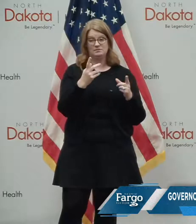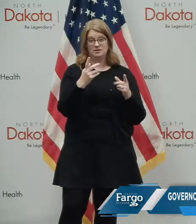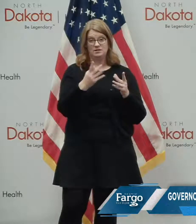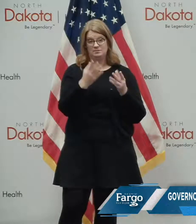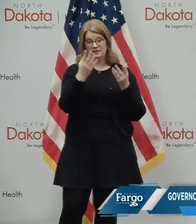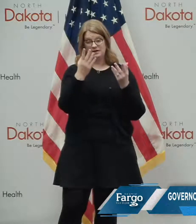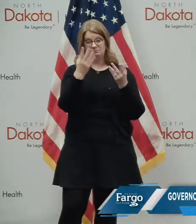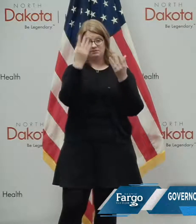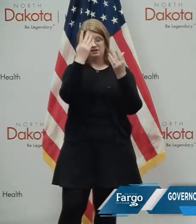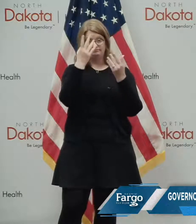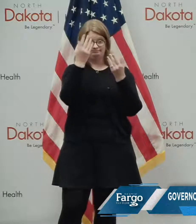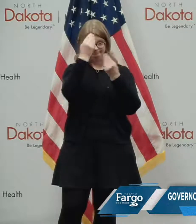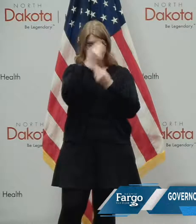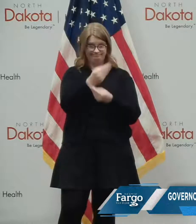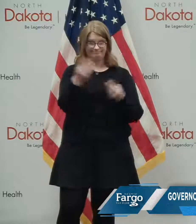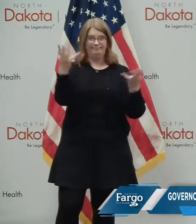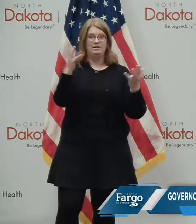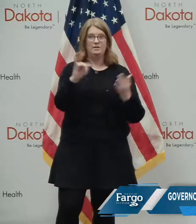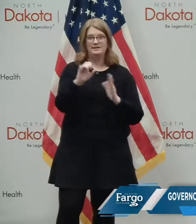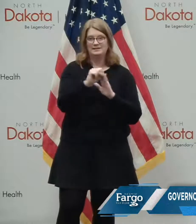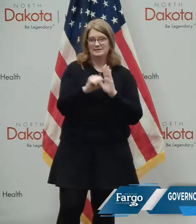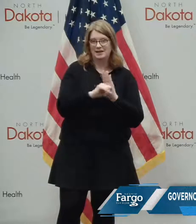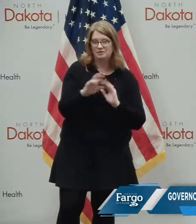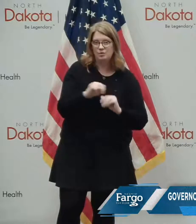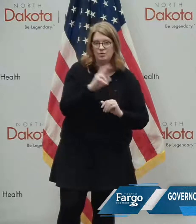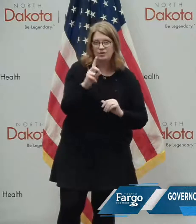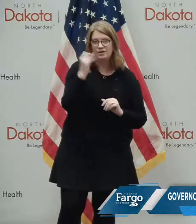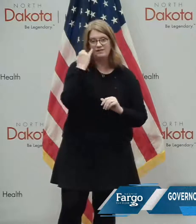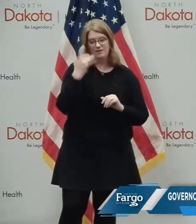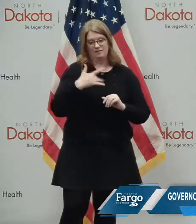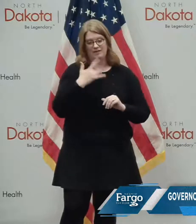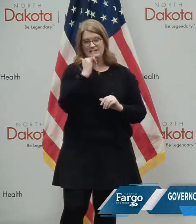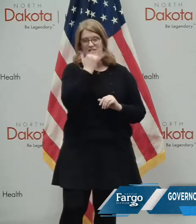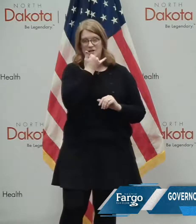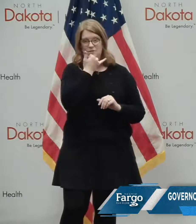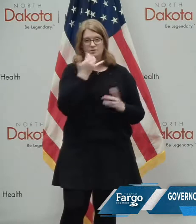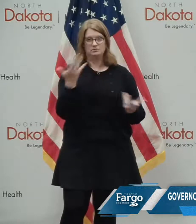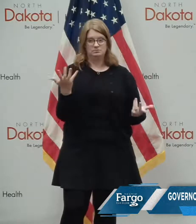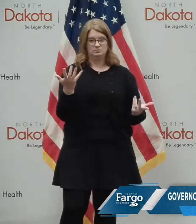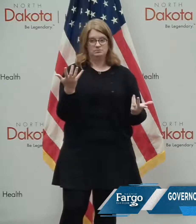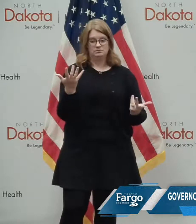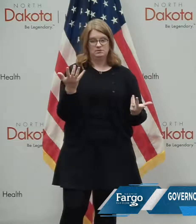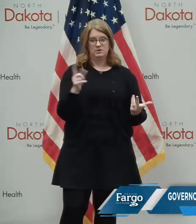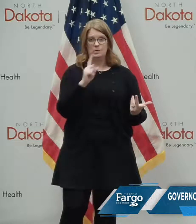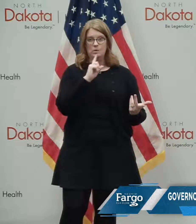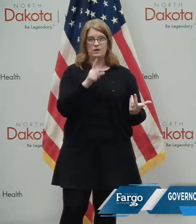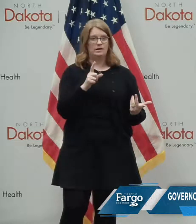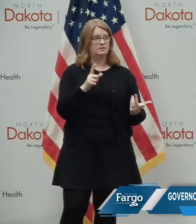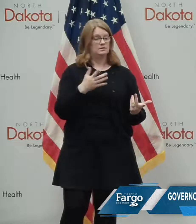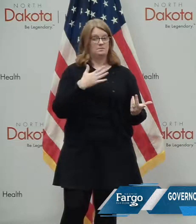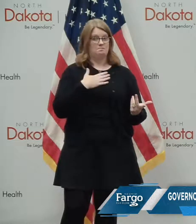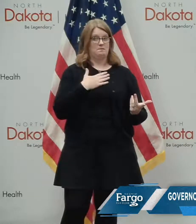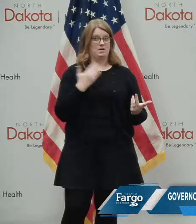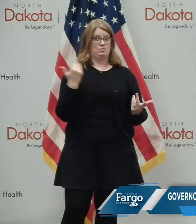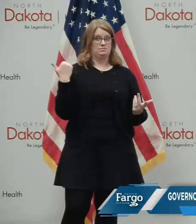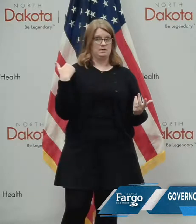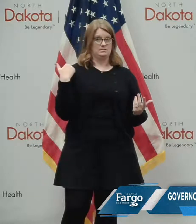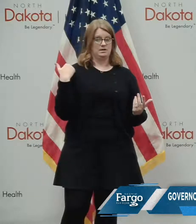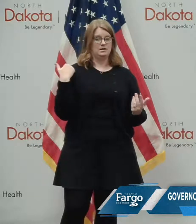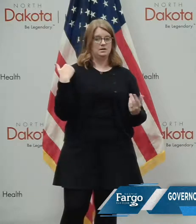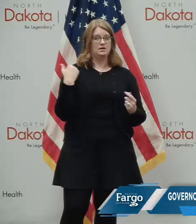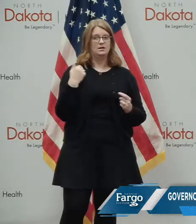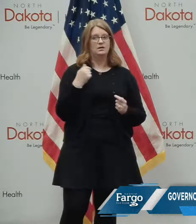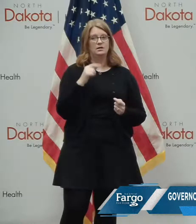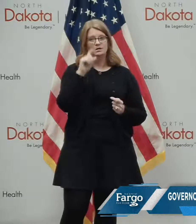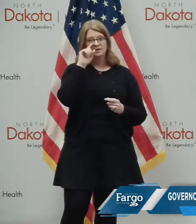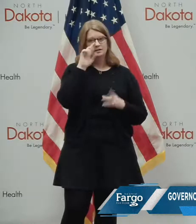Dakota, but that you think is inaccurate, then it's got to be ultimately my responsibility, because